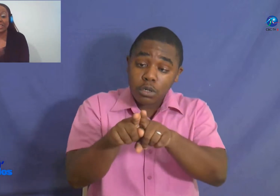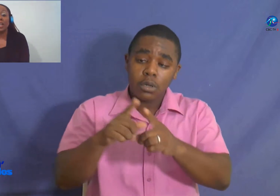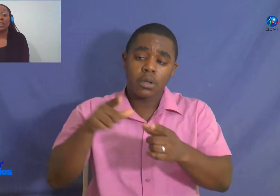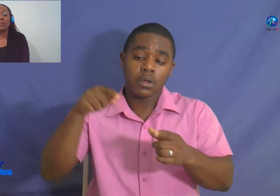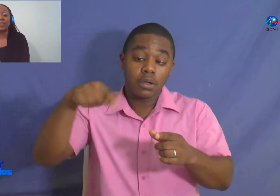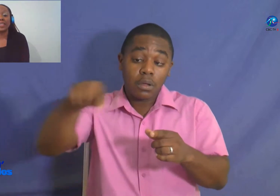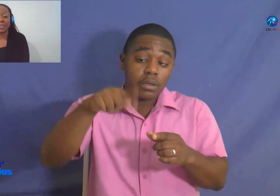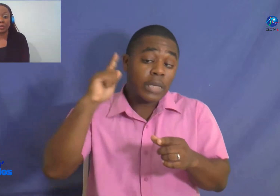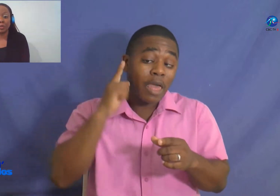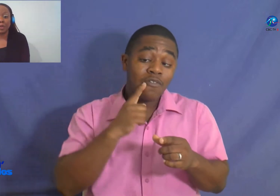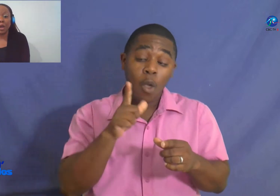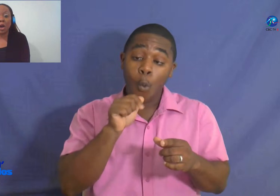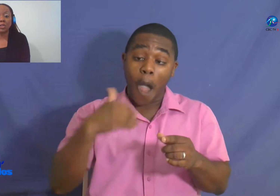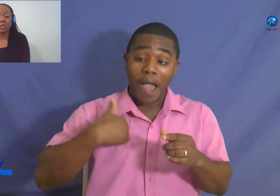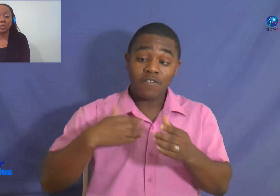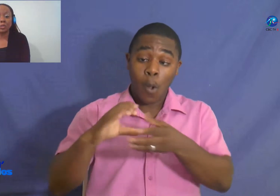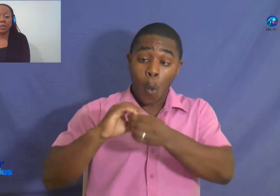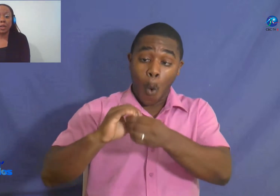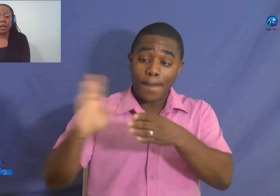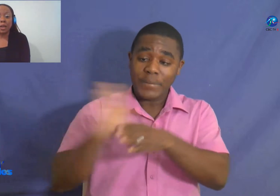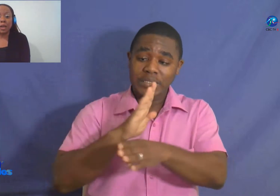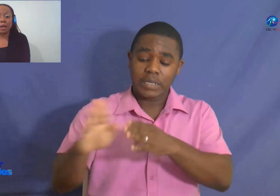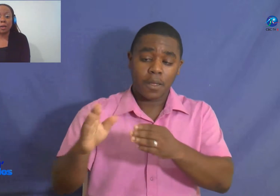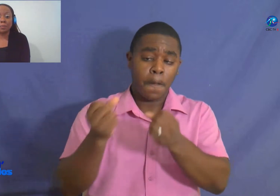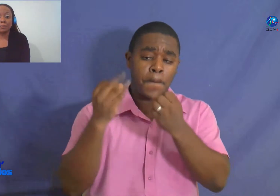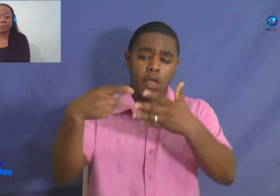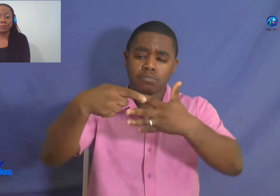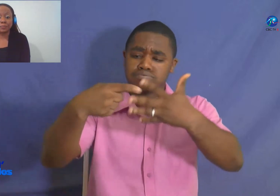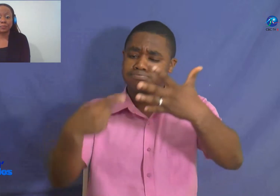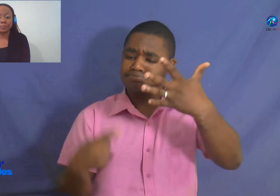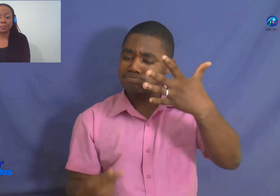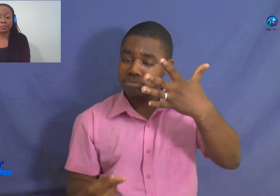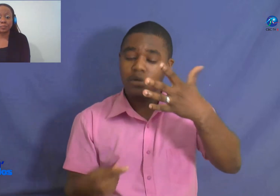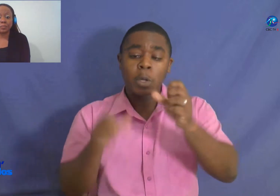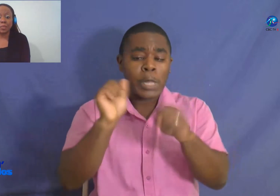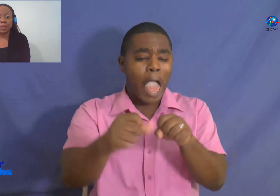Instagram. Just look for de-scope. Also,